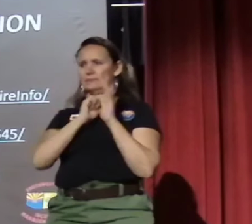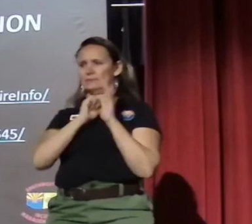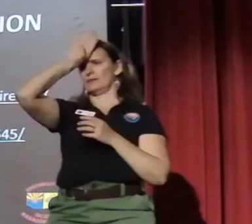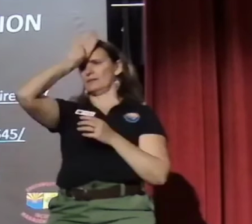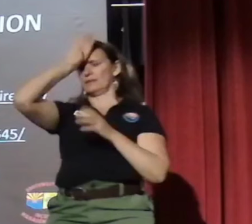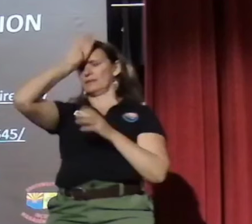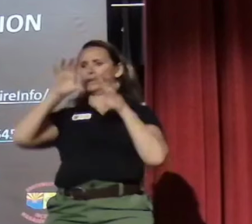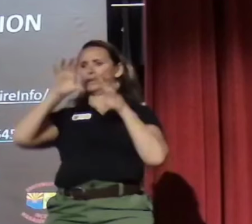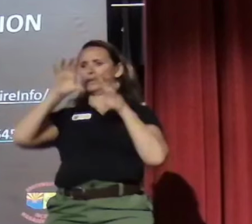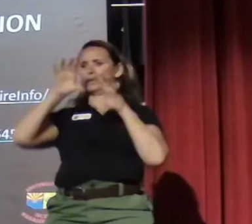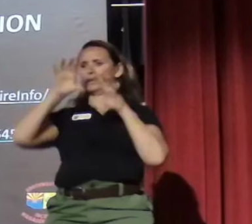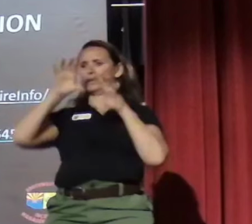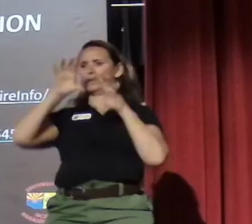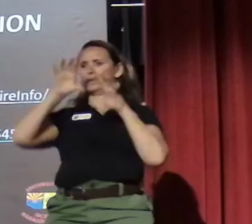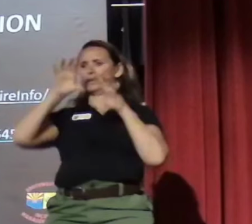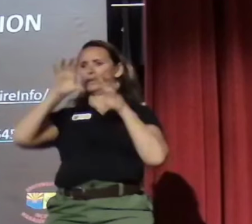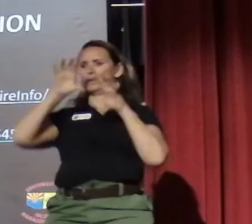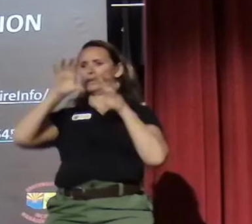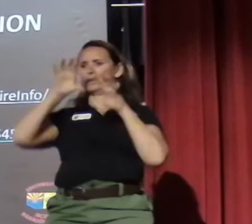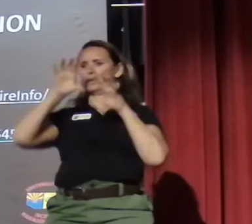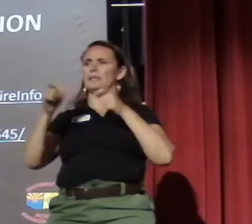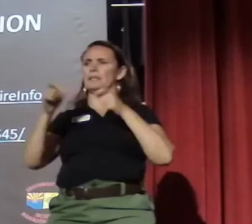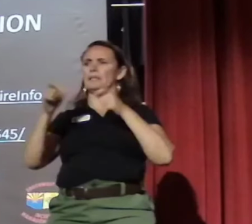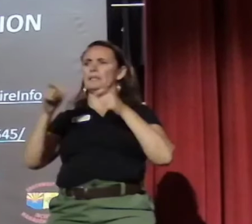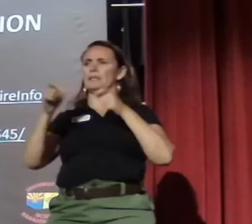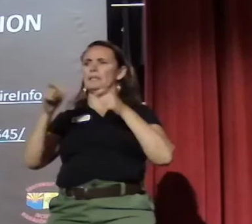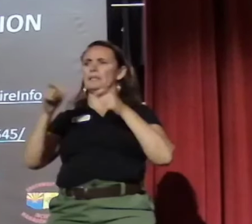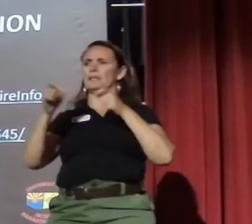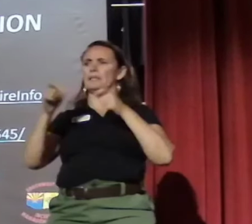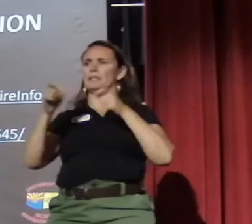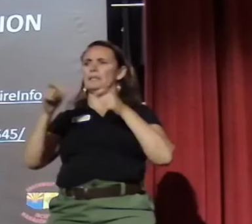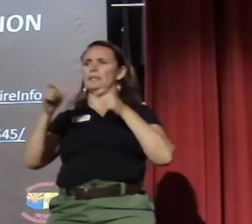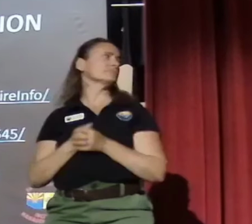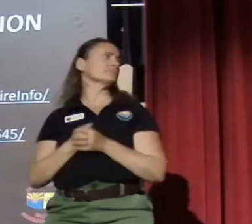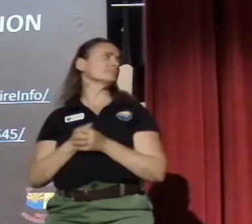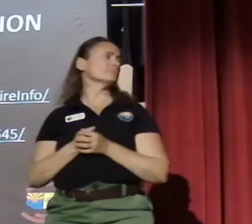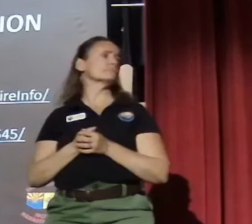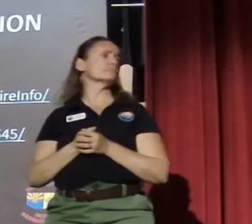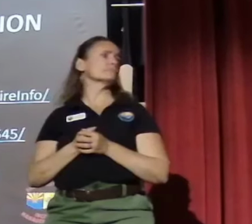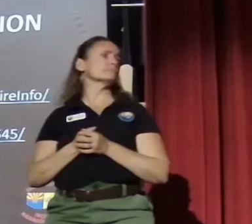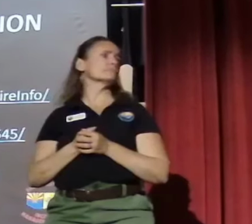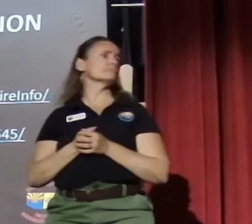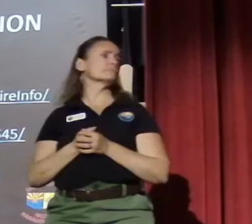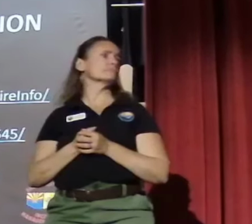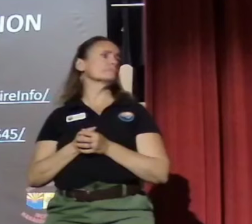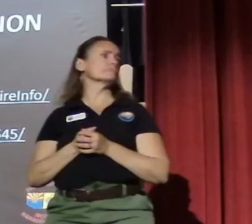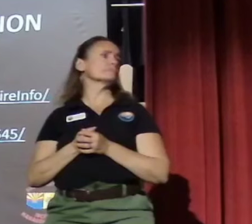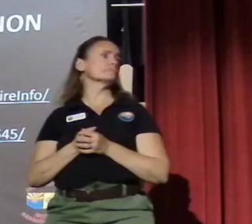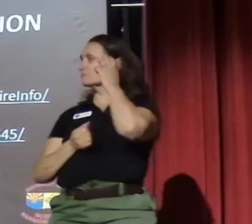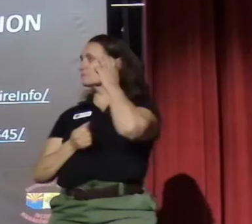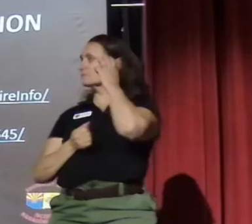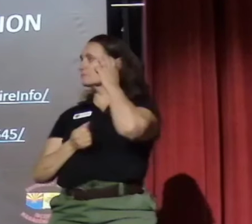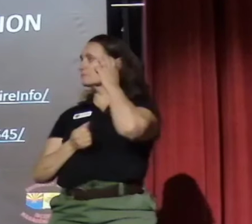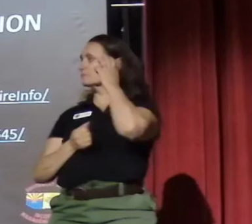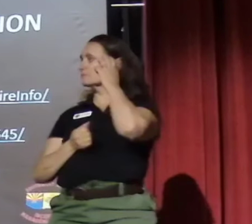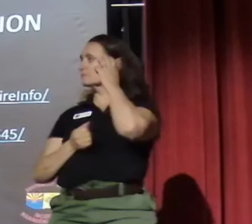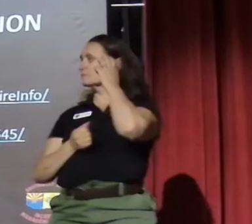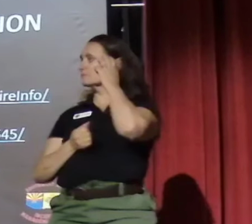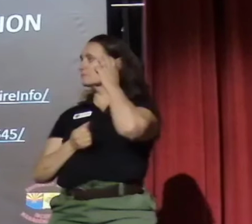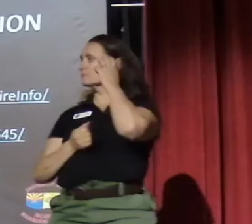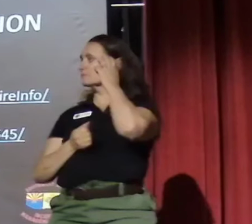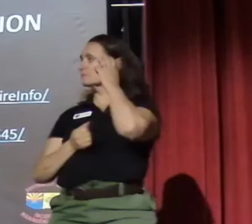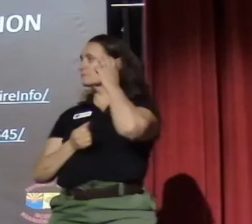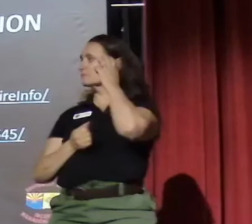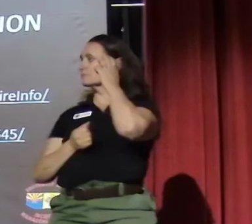your ability to control this fire? So the question was, given the number of resources that we have, how